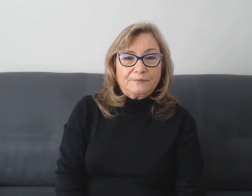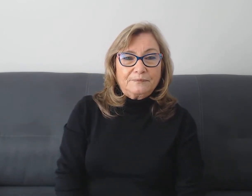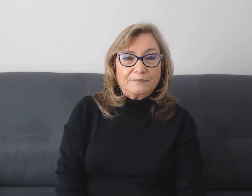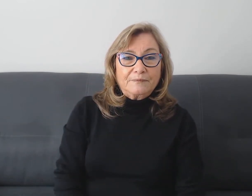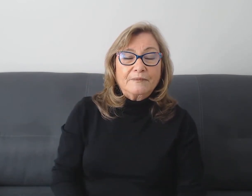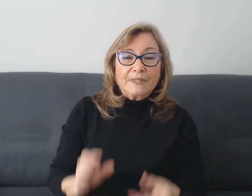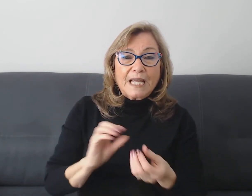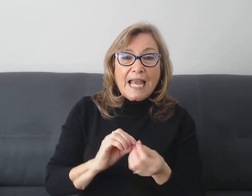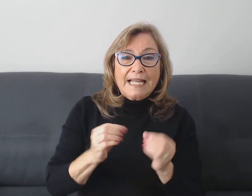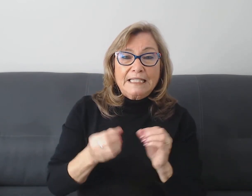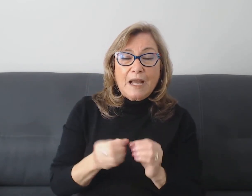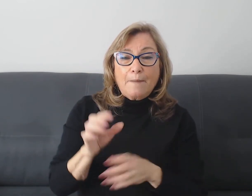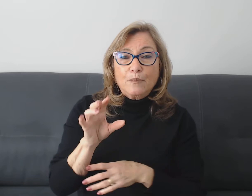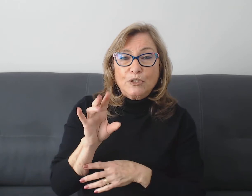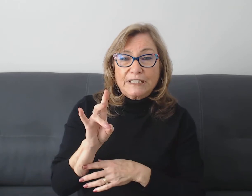Number seven.